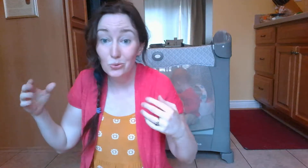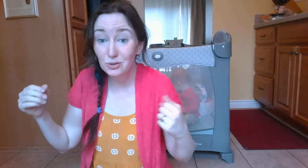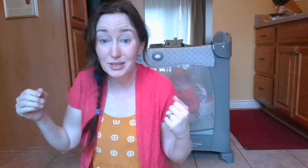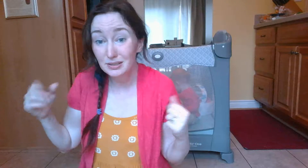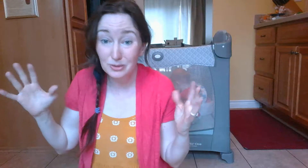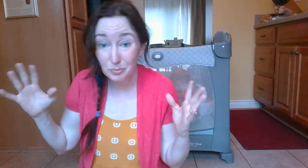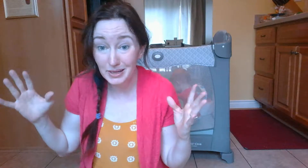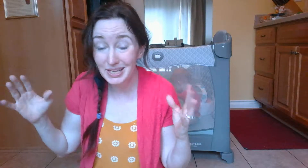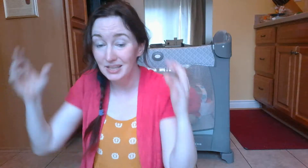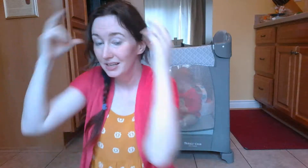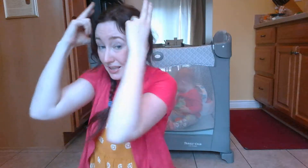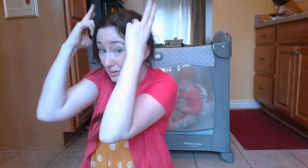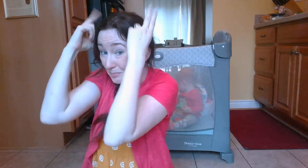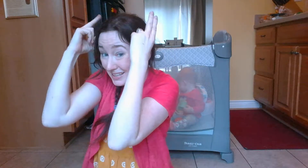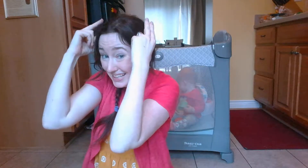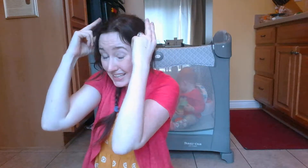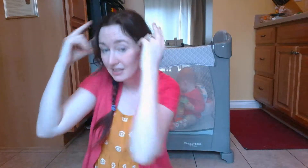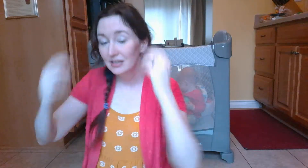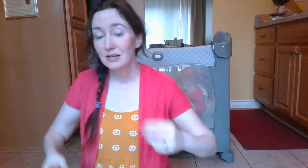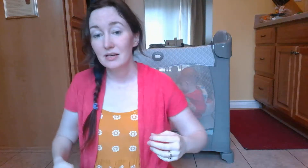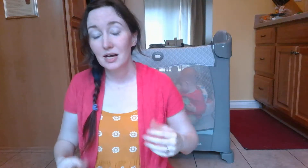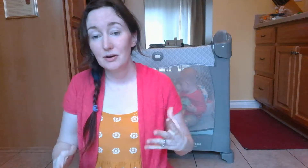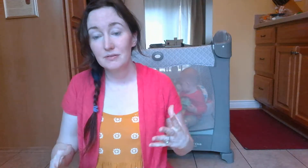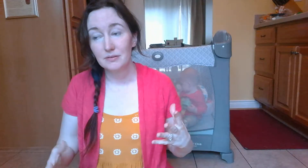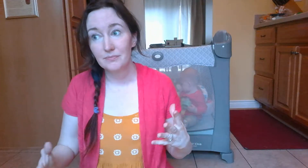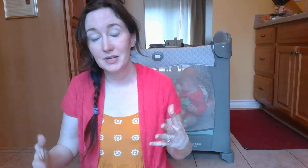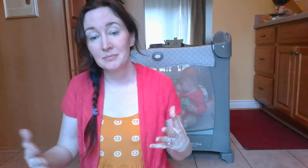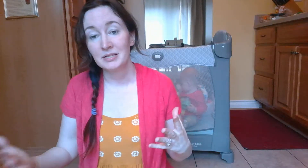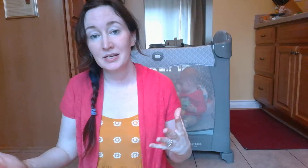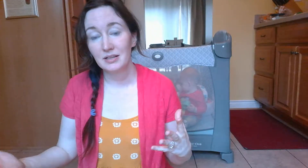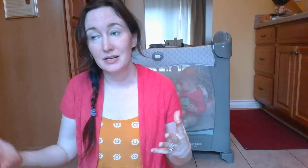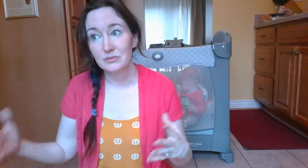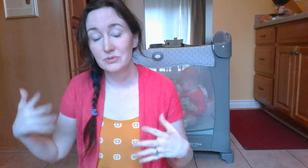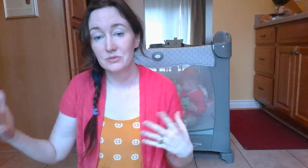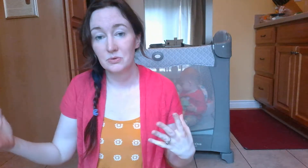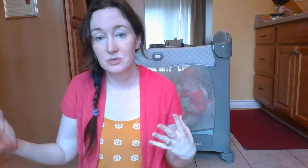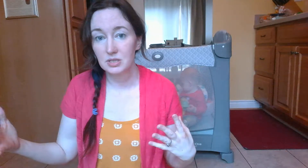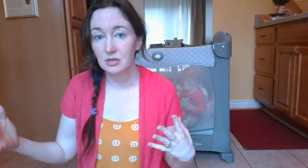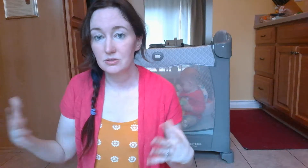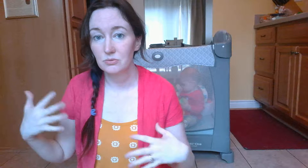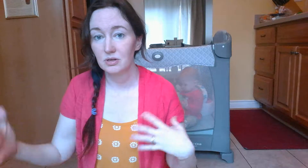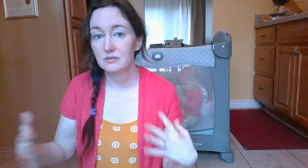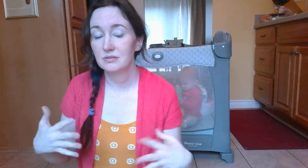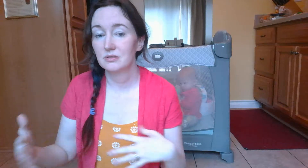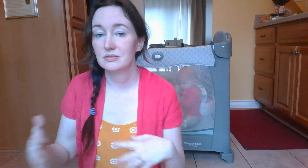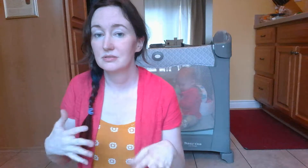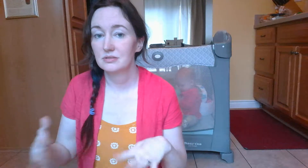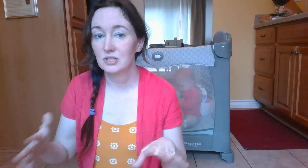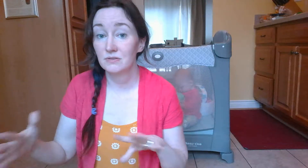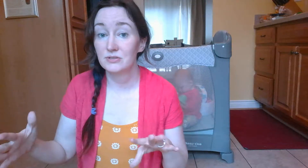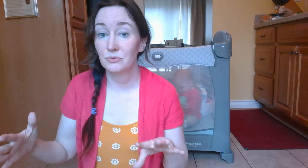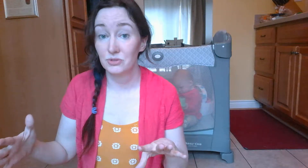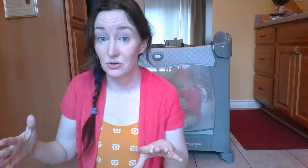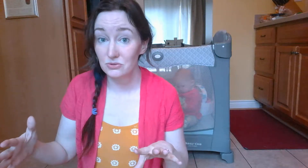look at the little bunny. Bunny. However, in my night class, which is mostly geared toward conversing with